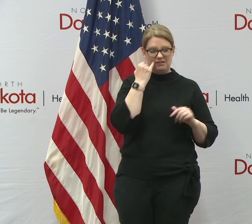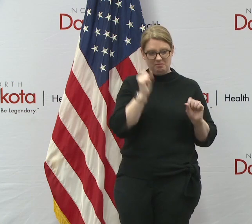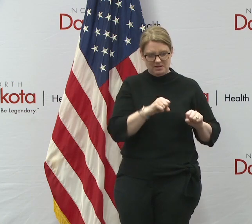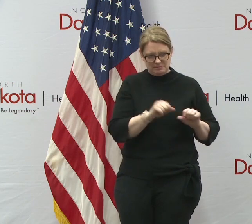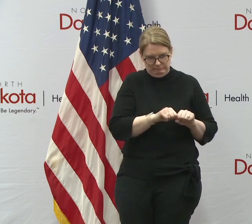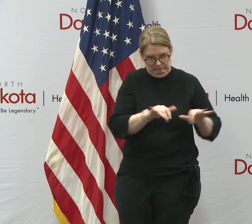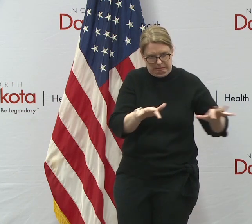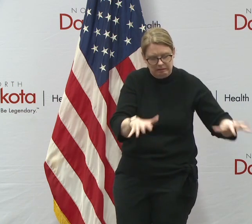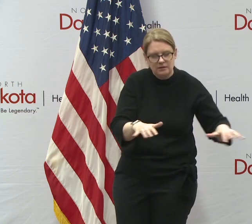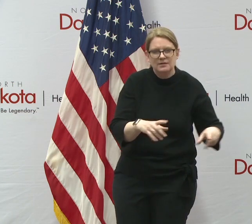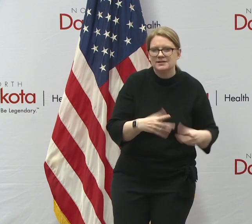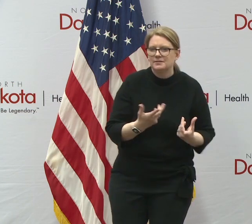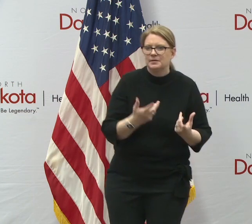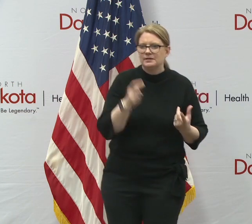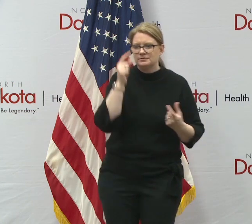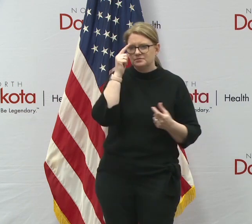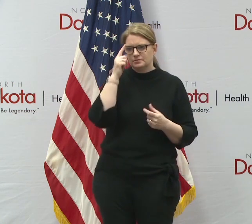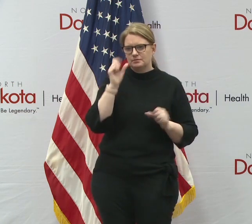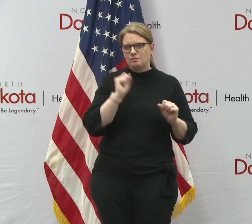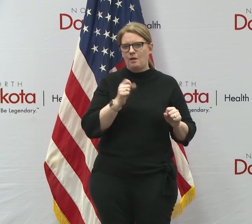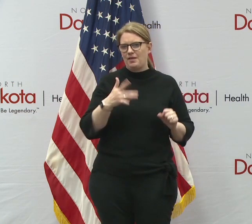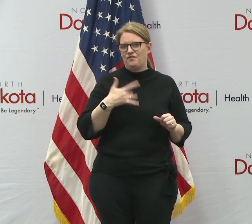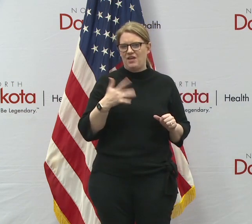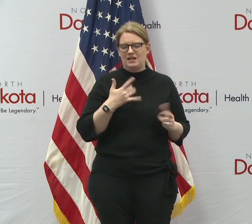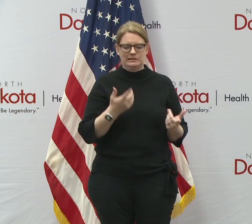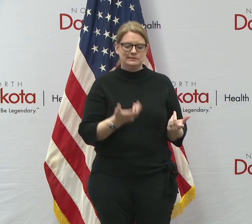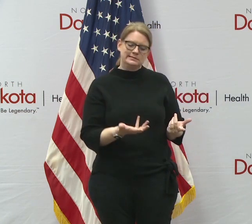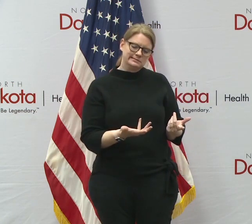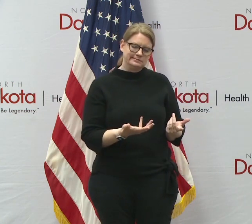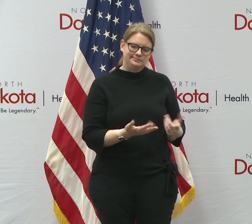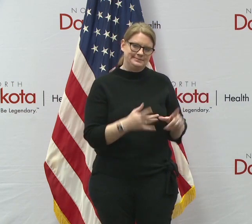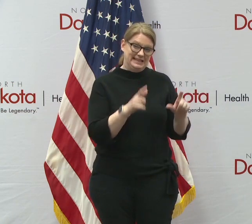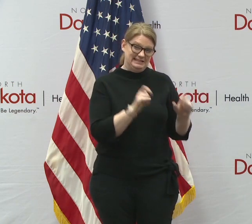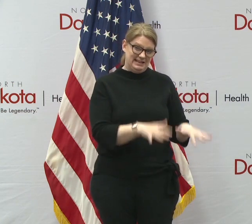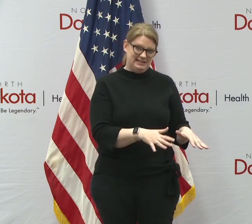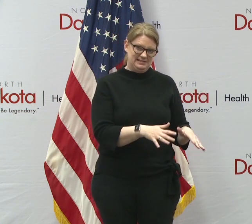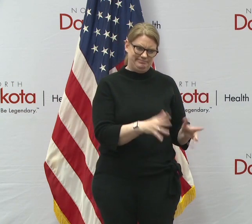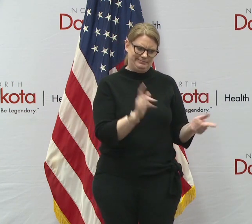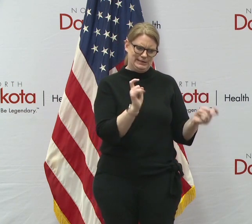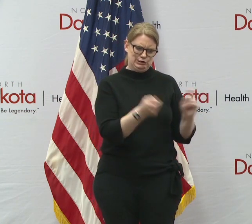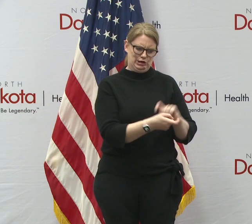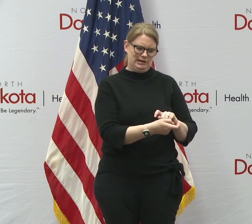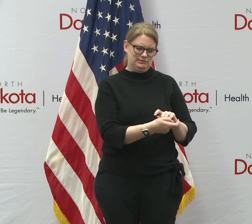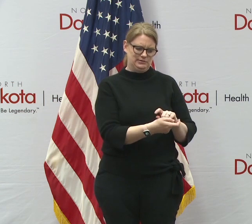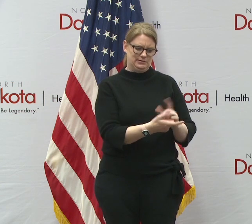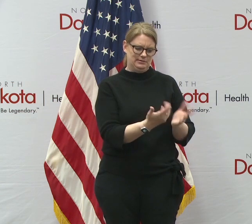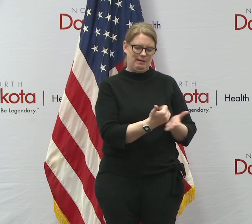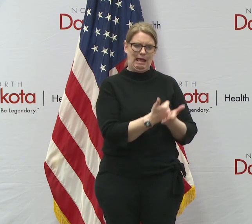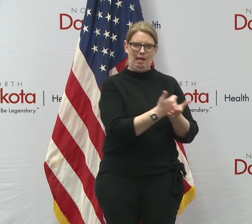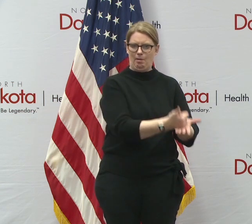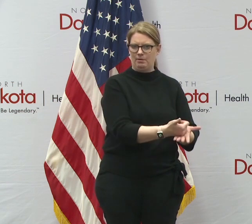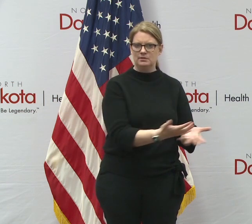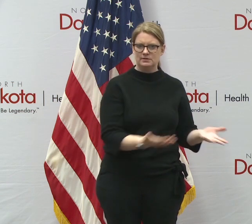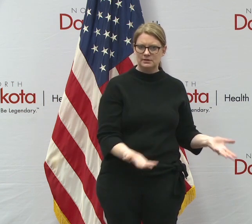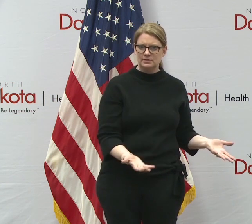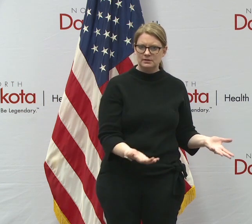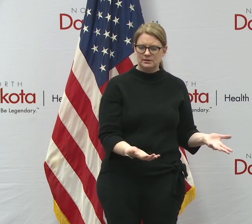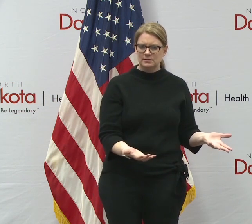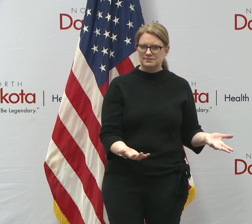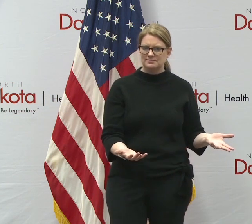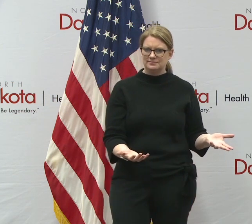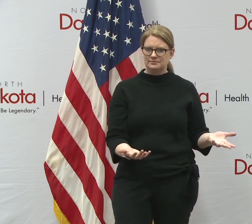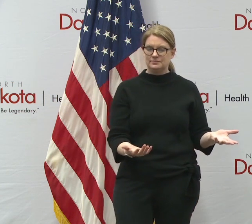they probably felt that a test wouldn't have changed any direction that they would have given. And again, this